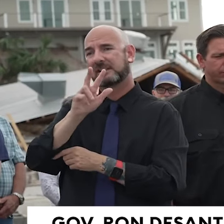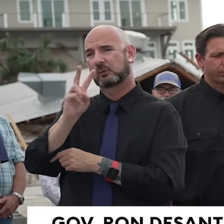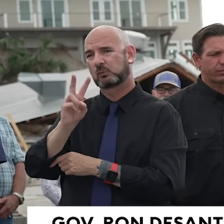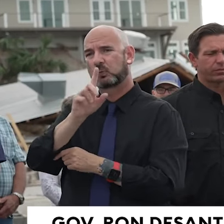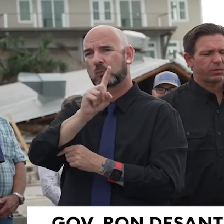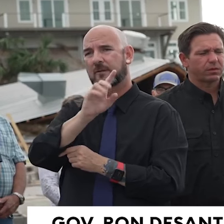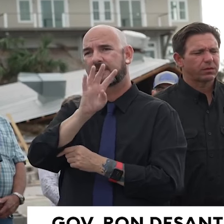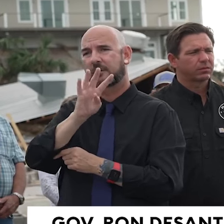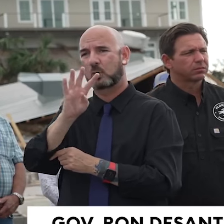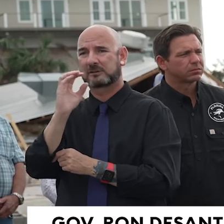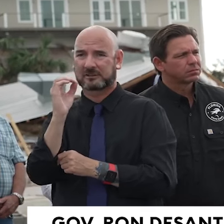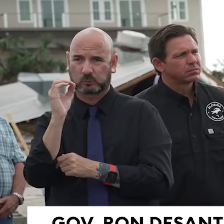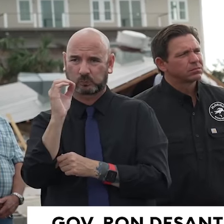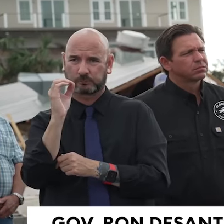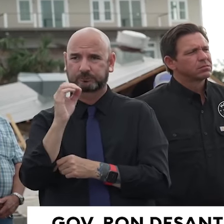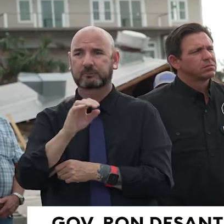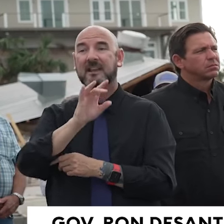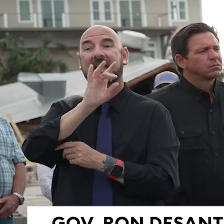866-532-1440. Again,